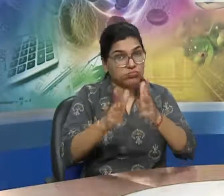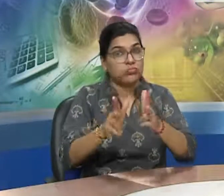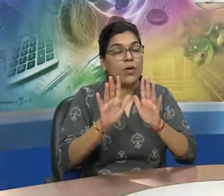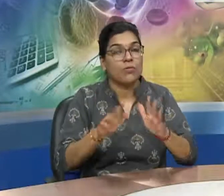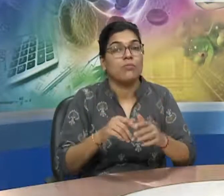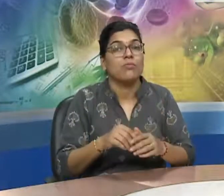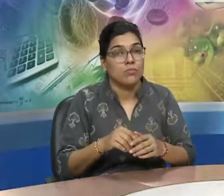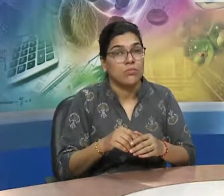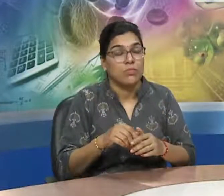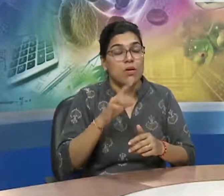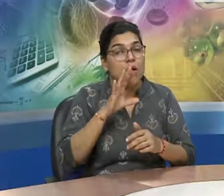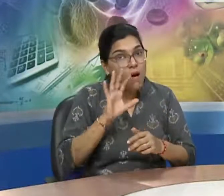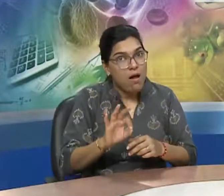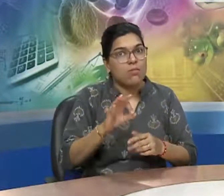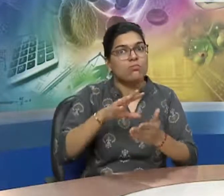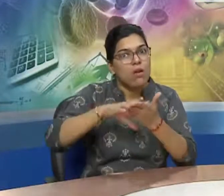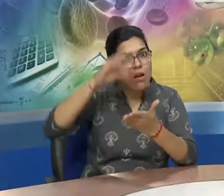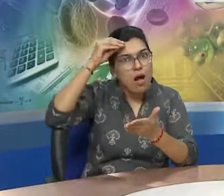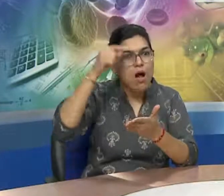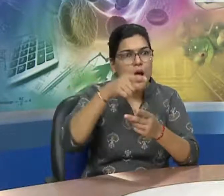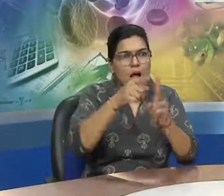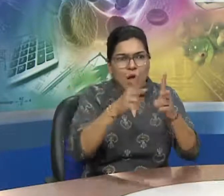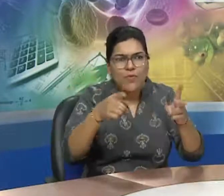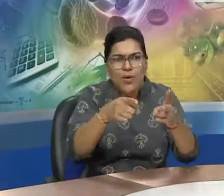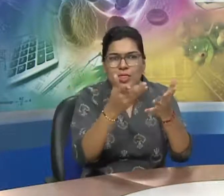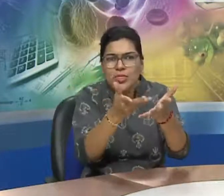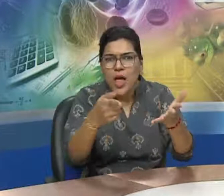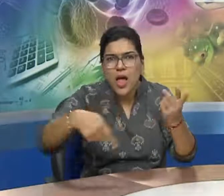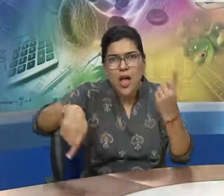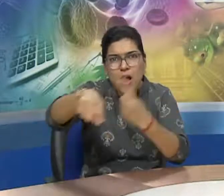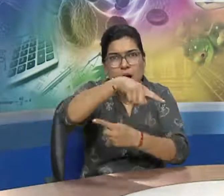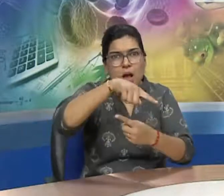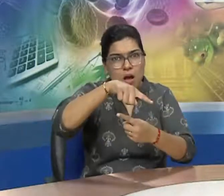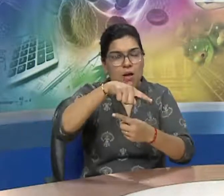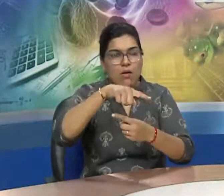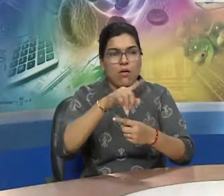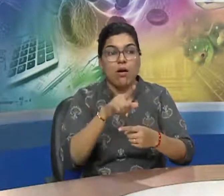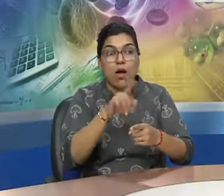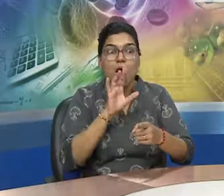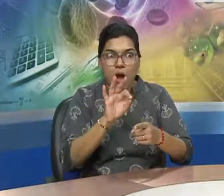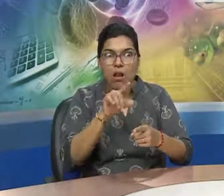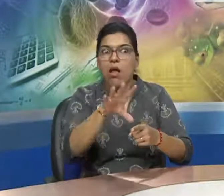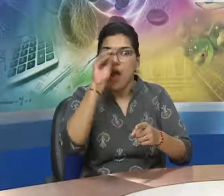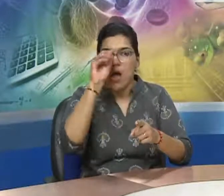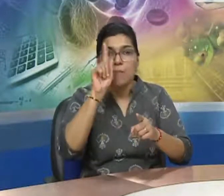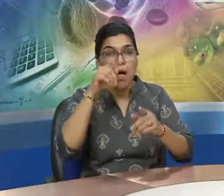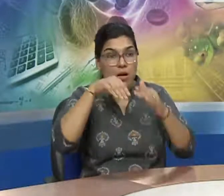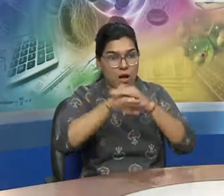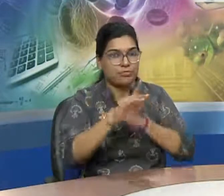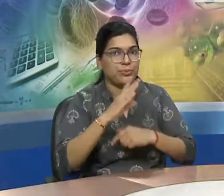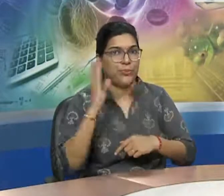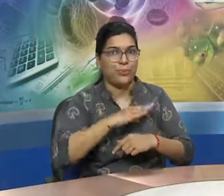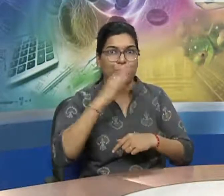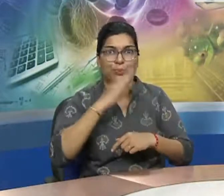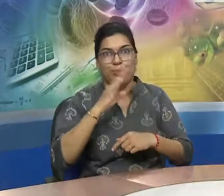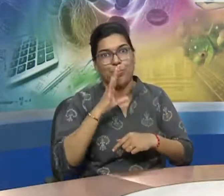He says that he has also learned to say things that he doesn't really